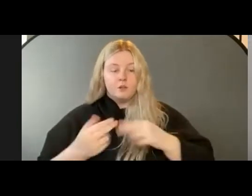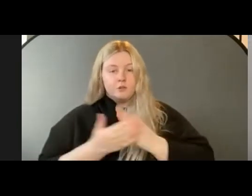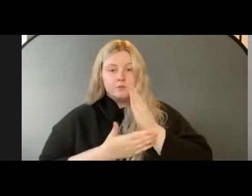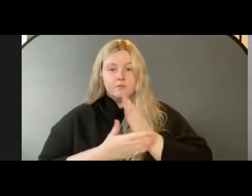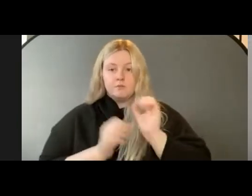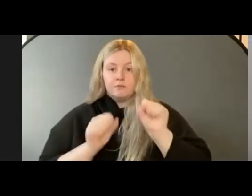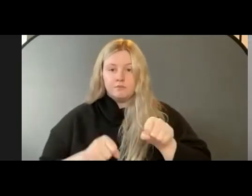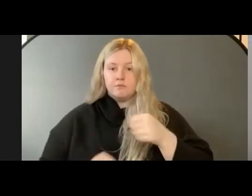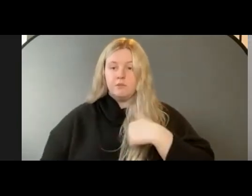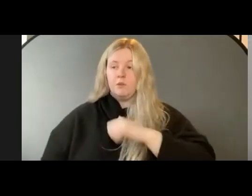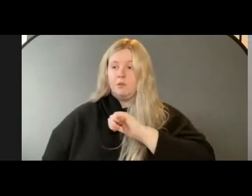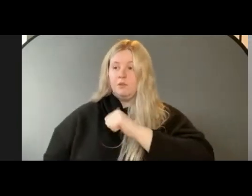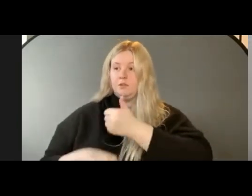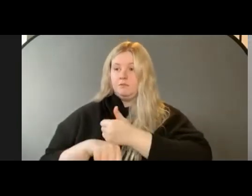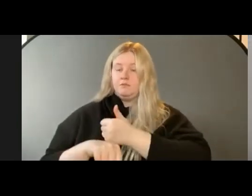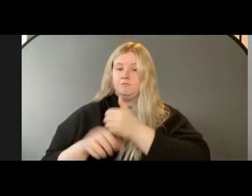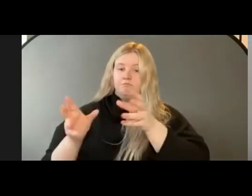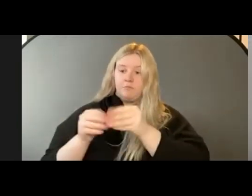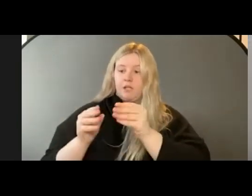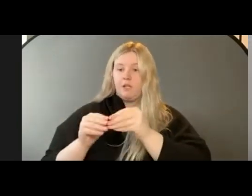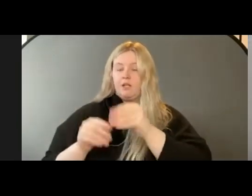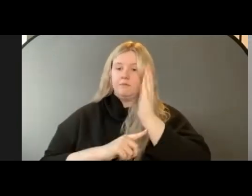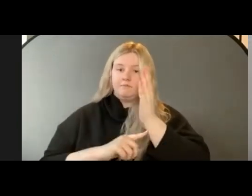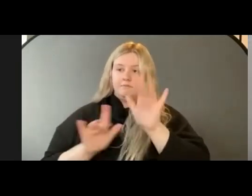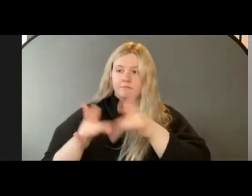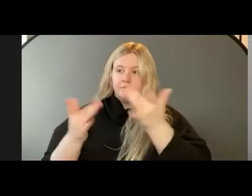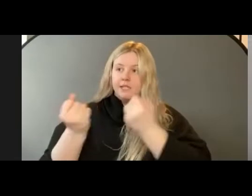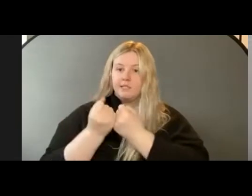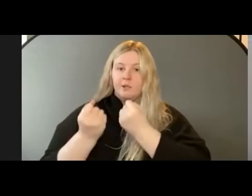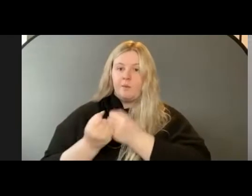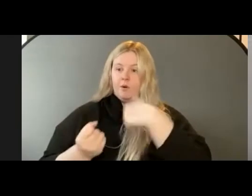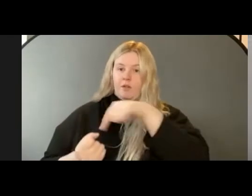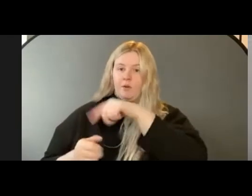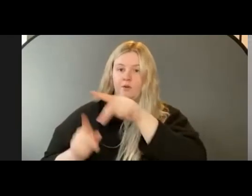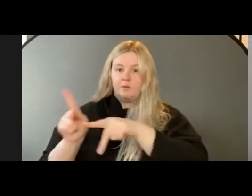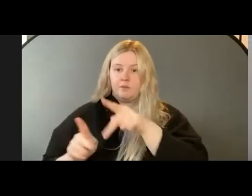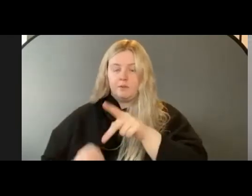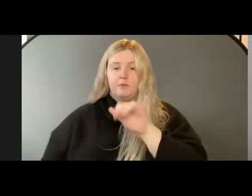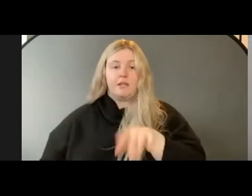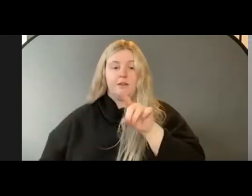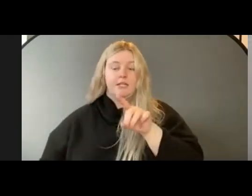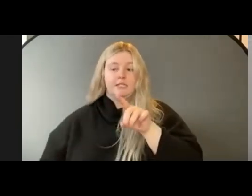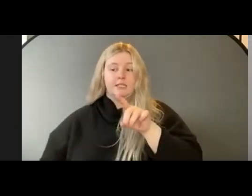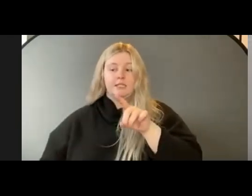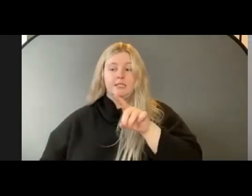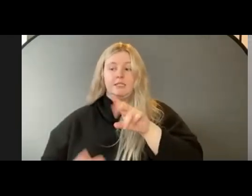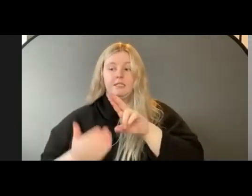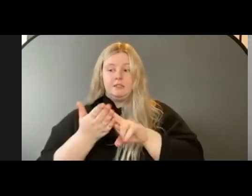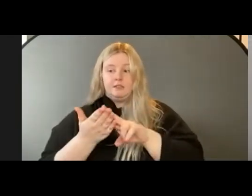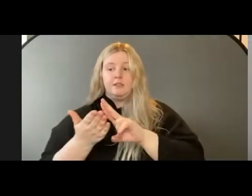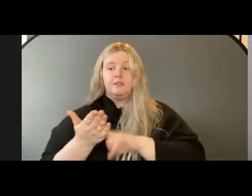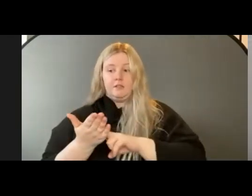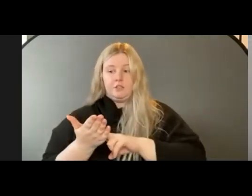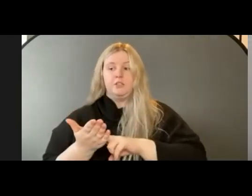Convention on the Rights of Older Persons. Now, a United Nations Convention is a legally binding document signed by member states of the